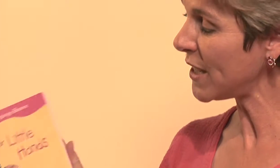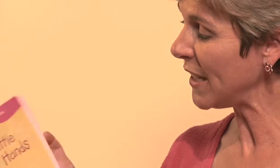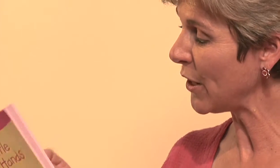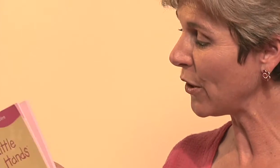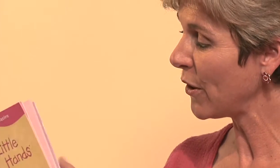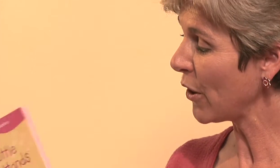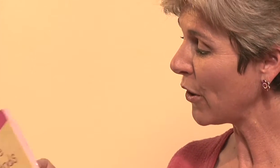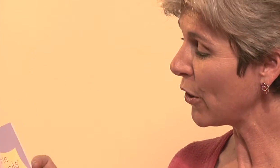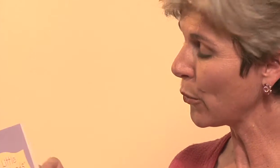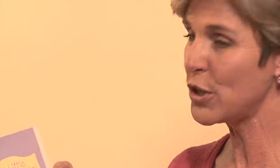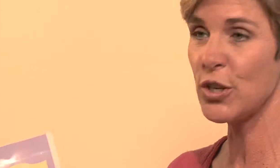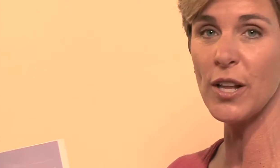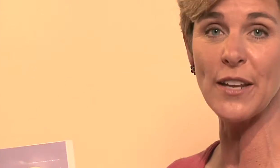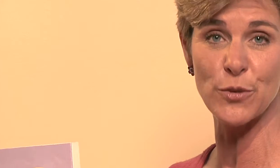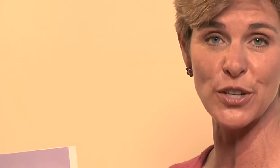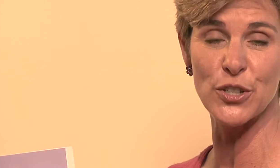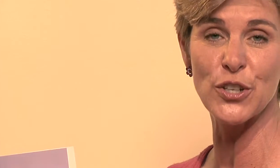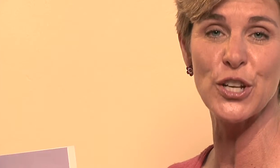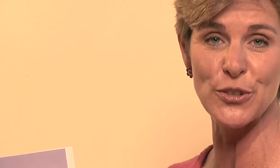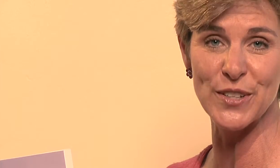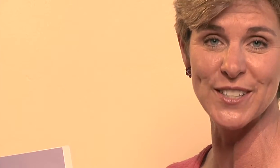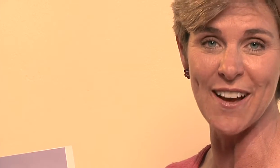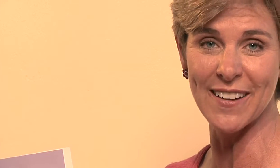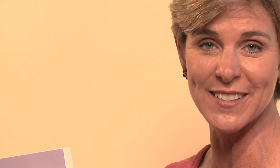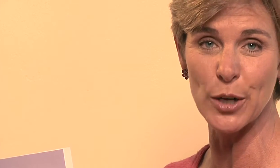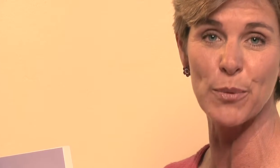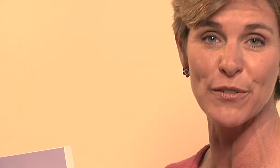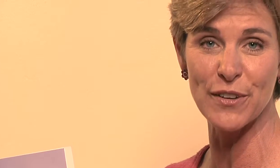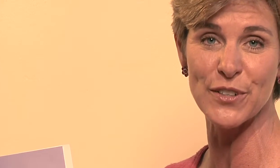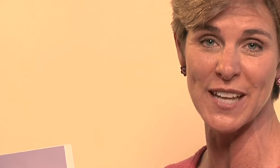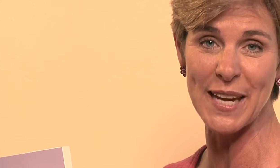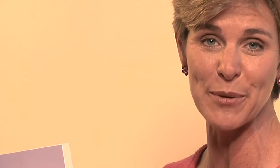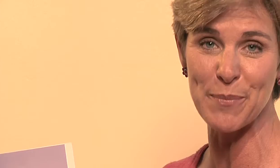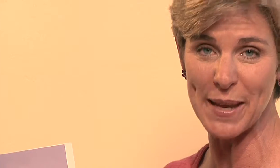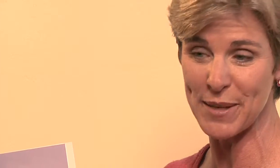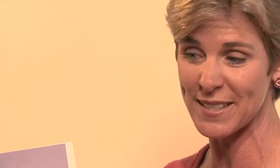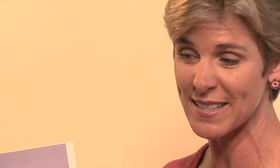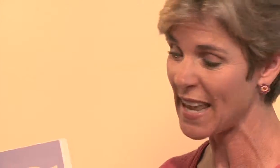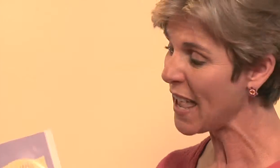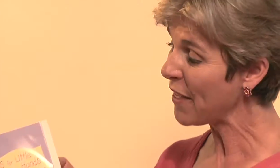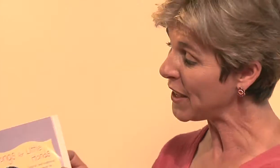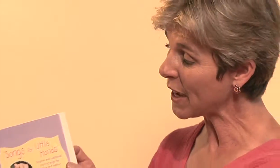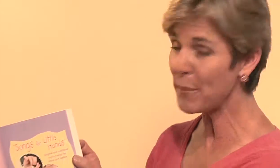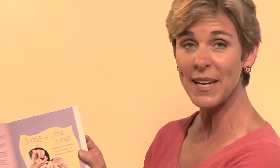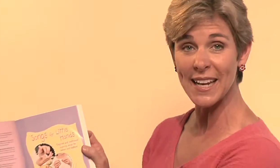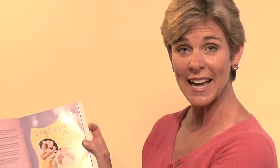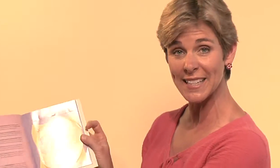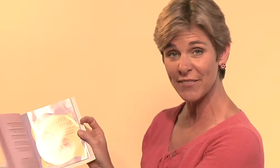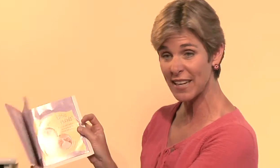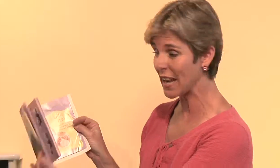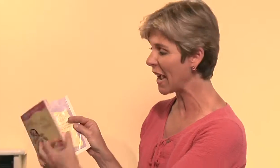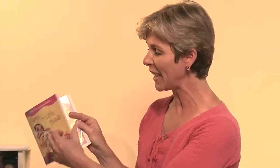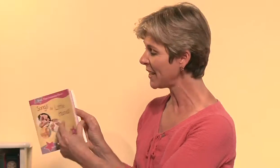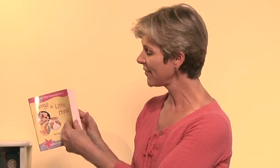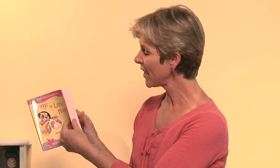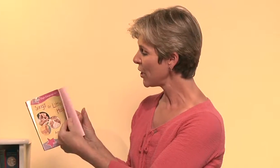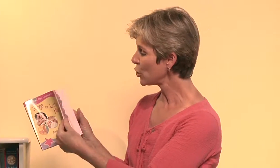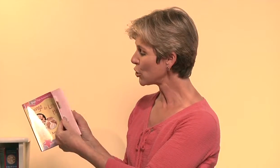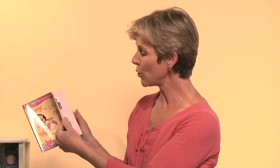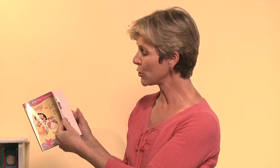14 original and traditional children's songs that are perfect for signing with babies. The accompanying activity guide shows all